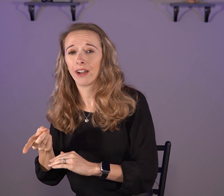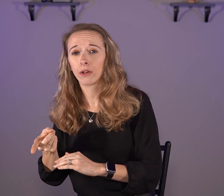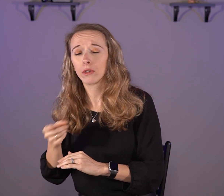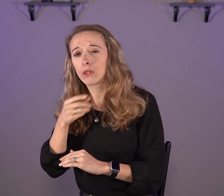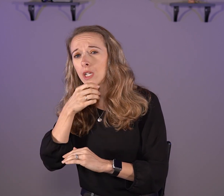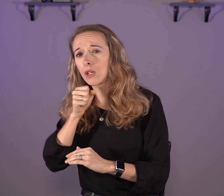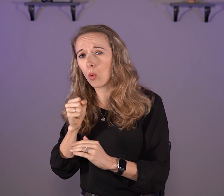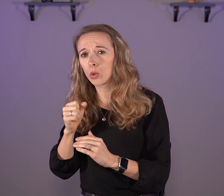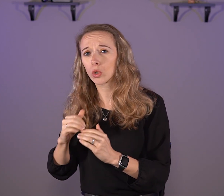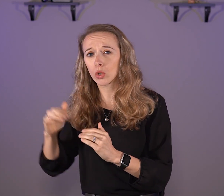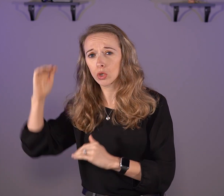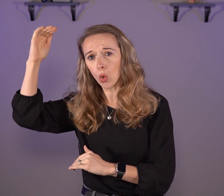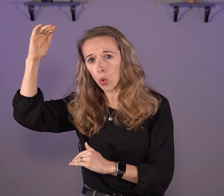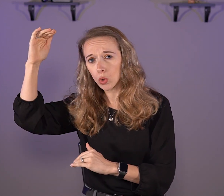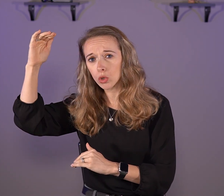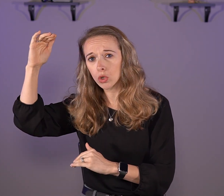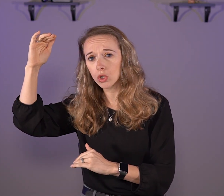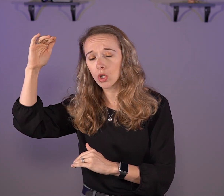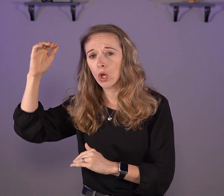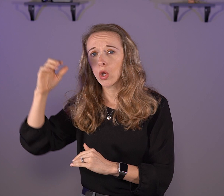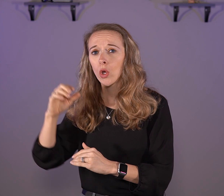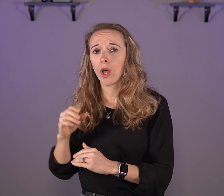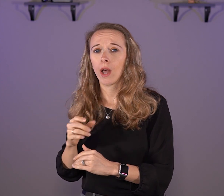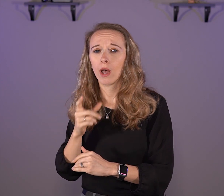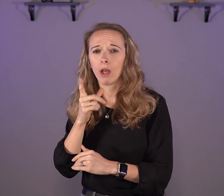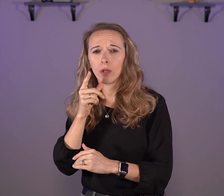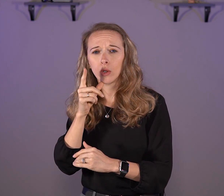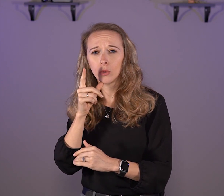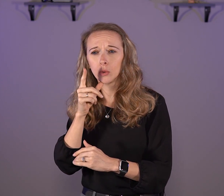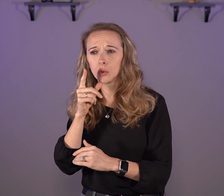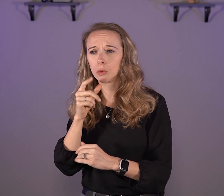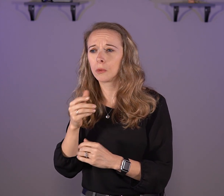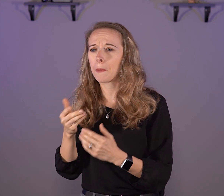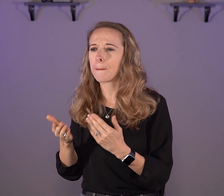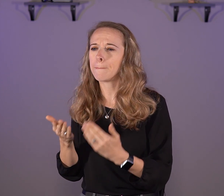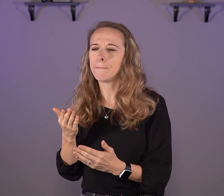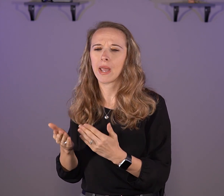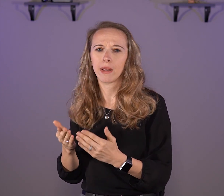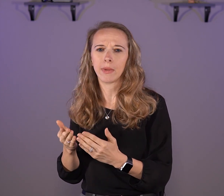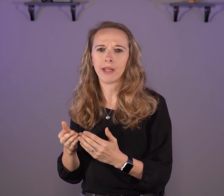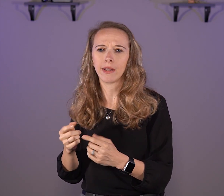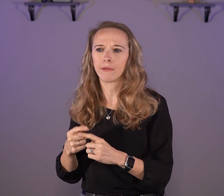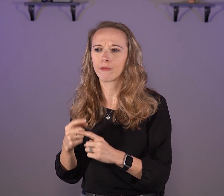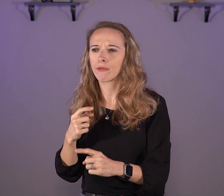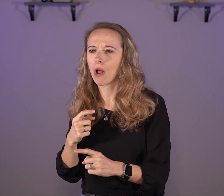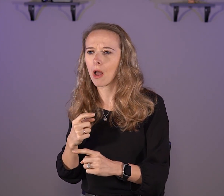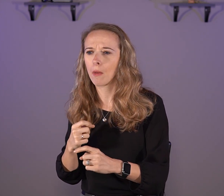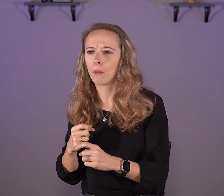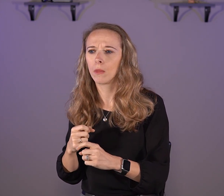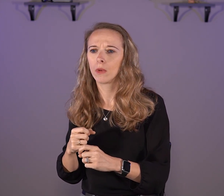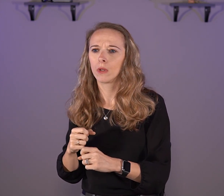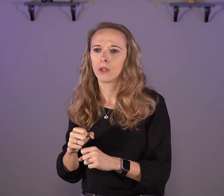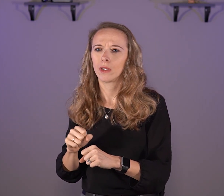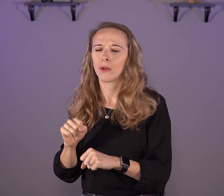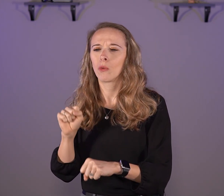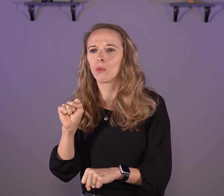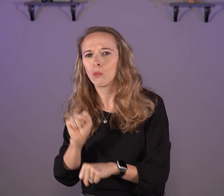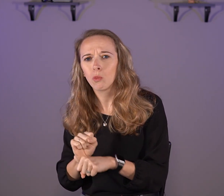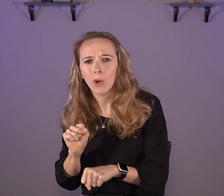They're the older adults who may be from,